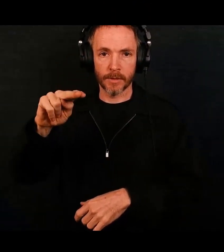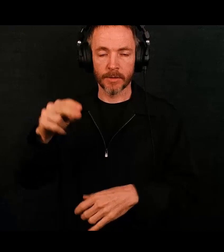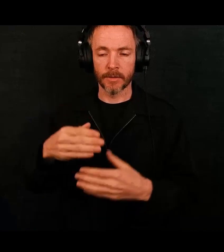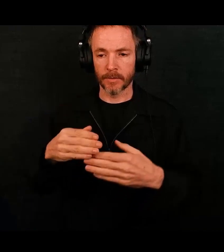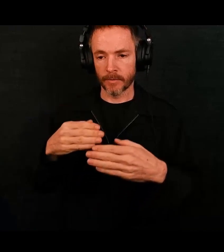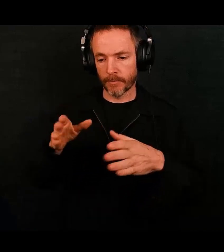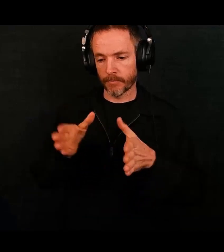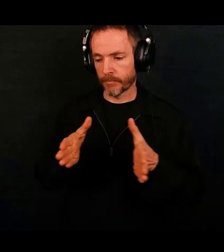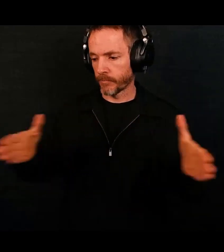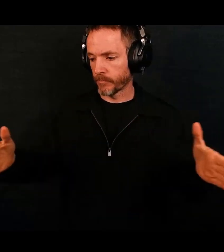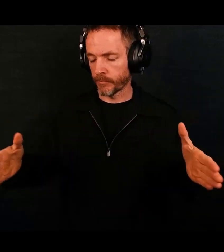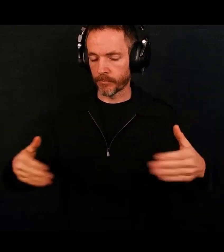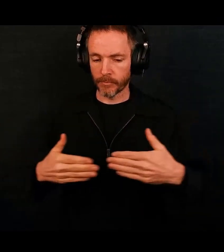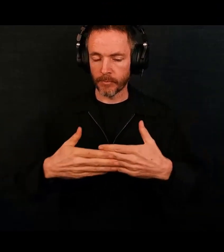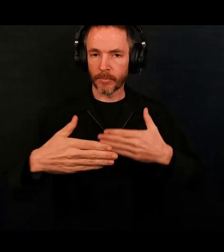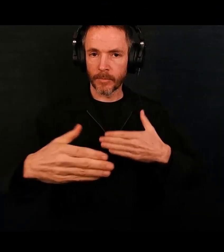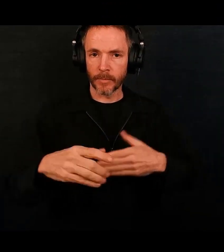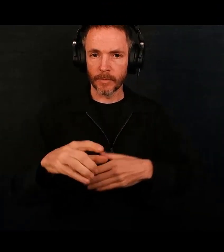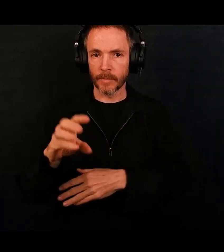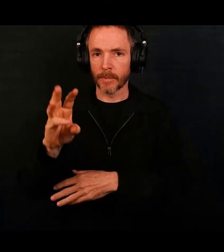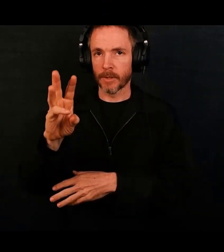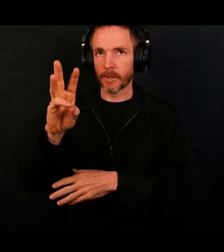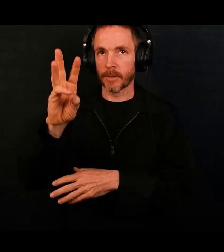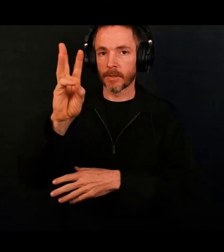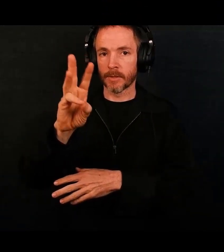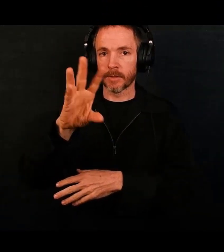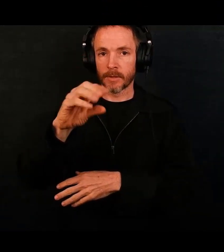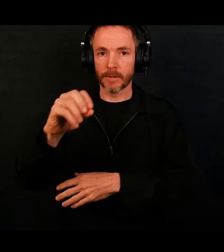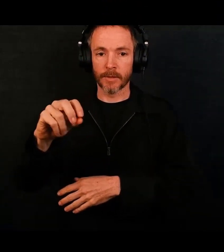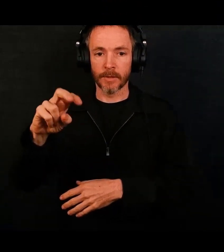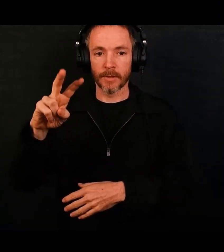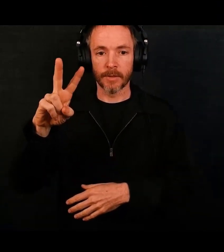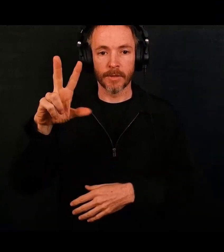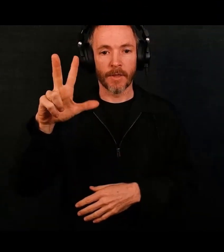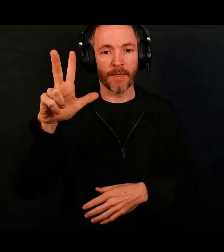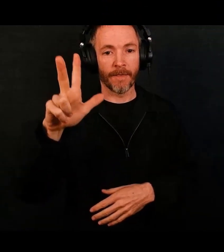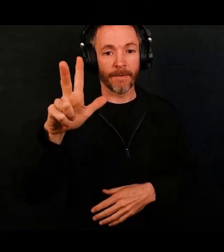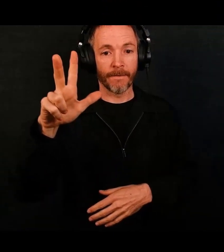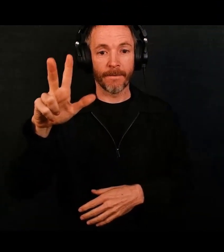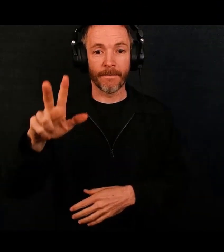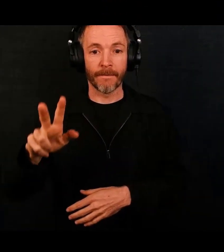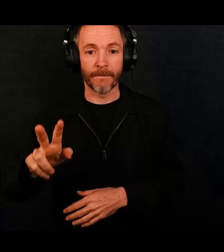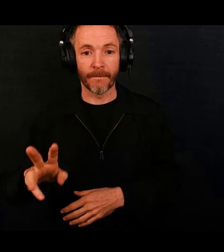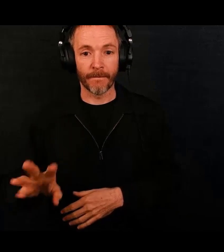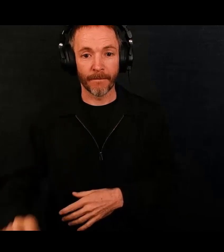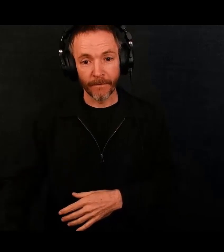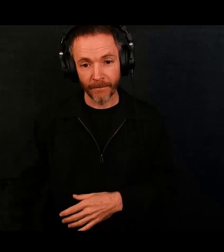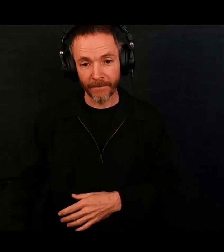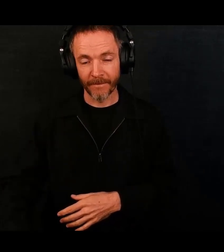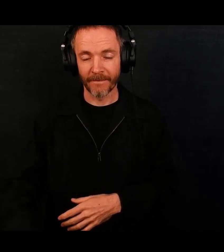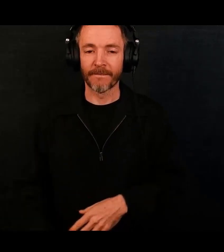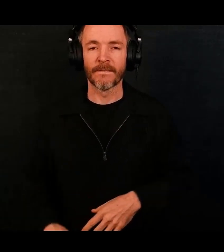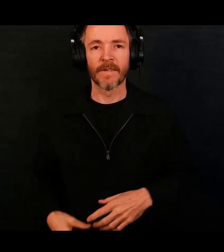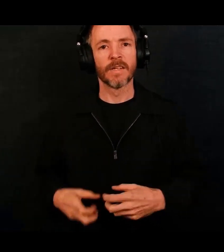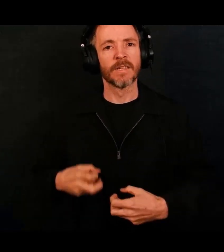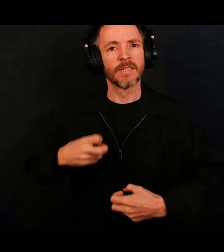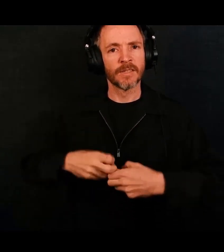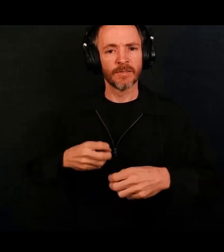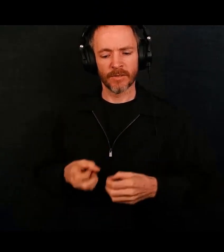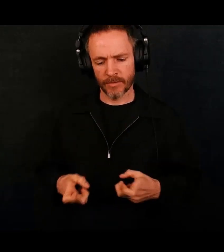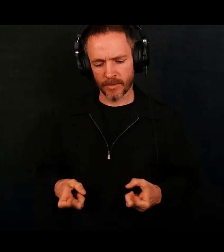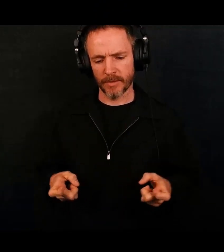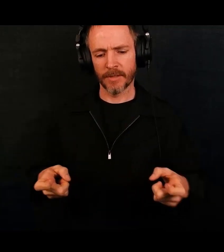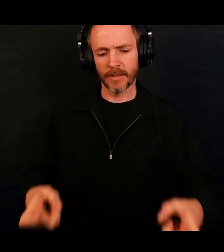fill this entire cavity. It'd be difficult to get it in there. Like it's wider than the